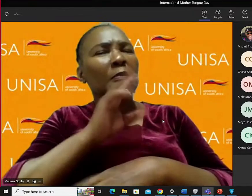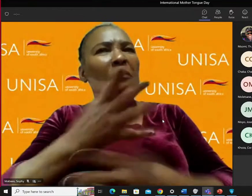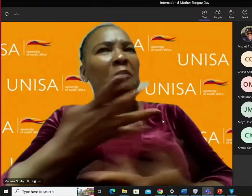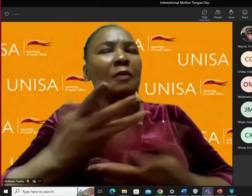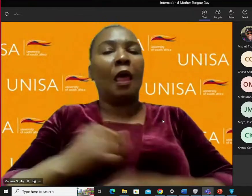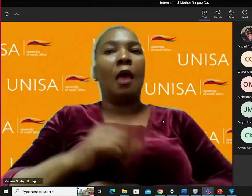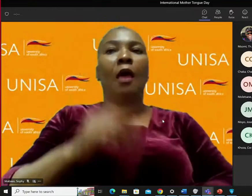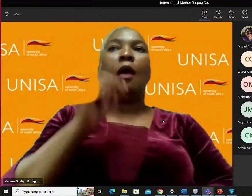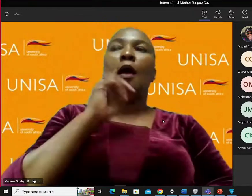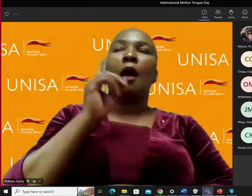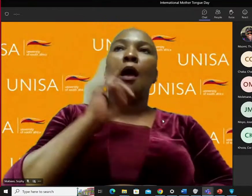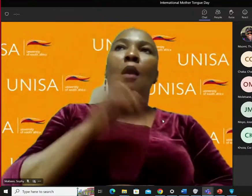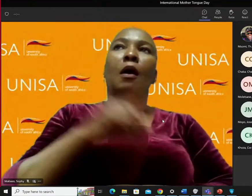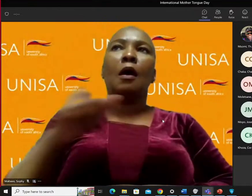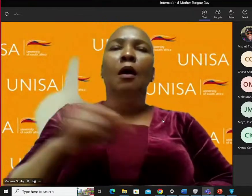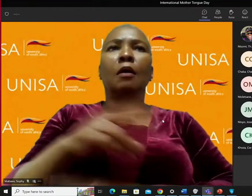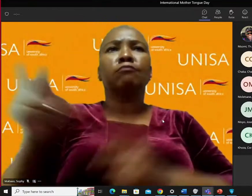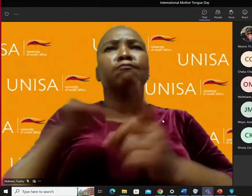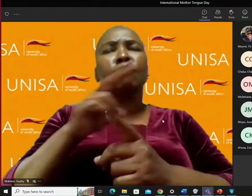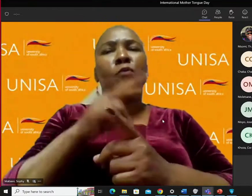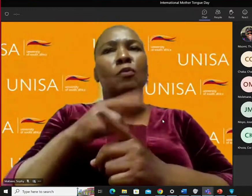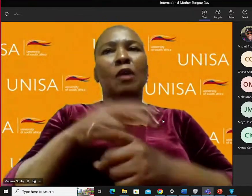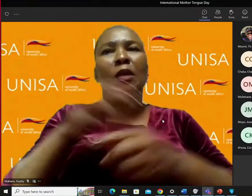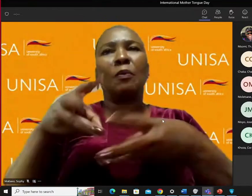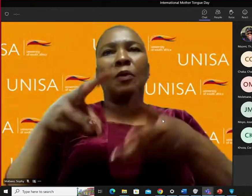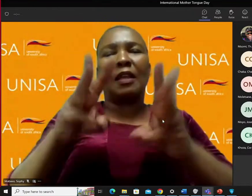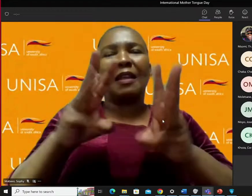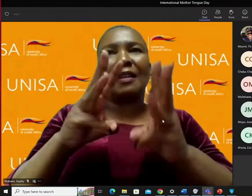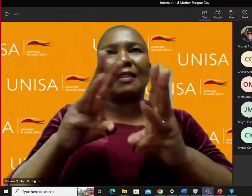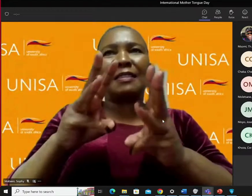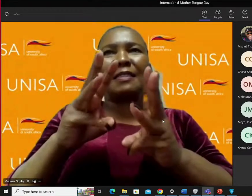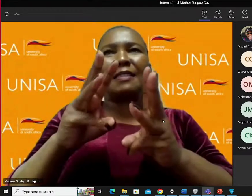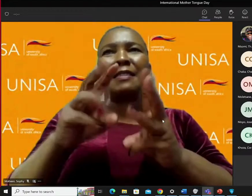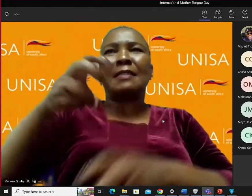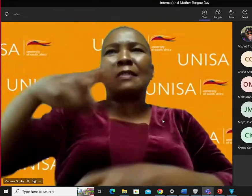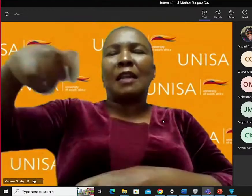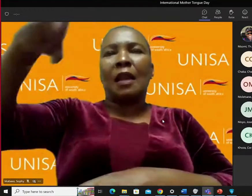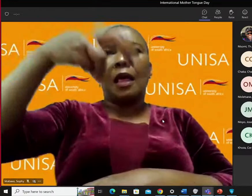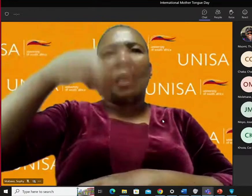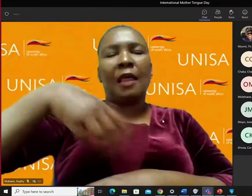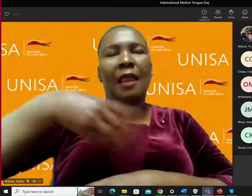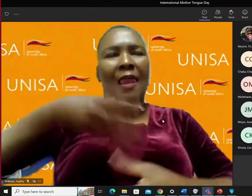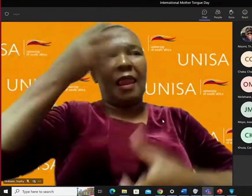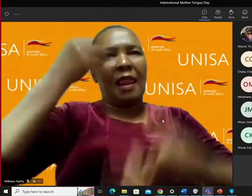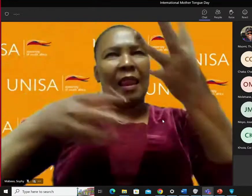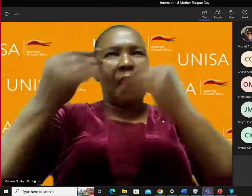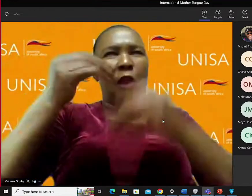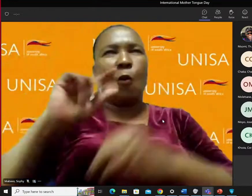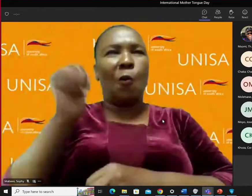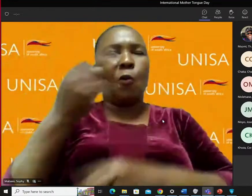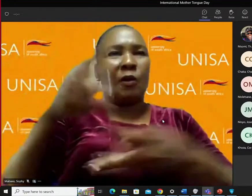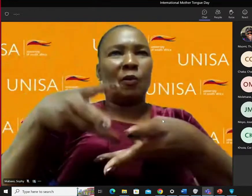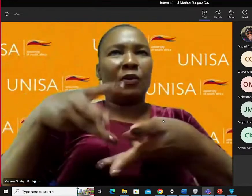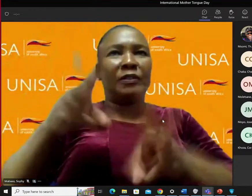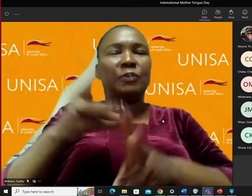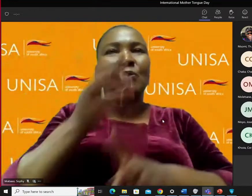sends her off on a journey to travel the country and learn all the ways to say hello in South